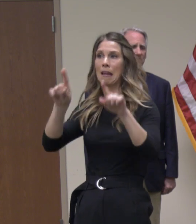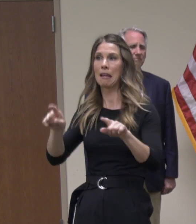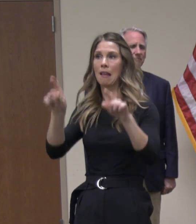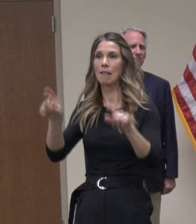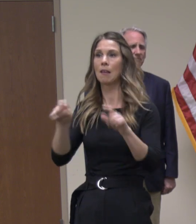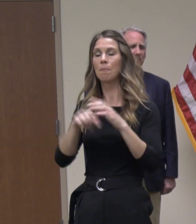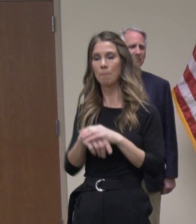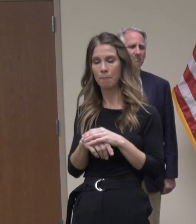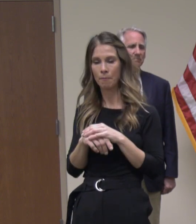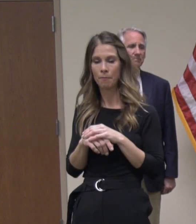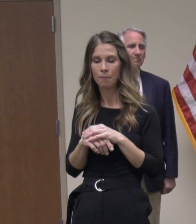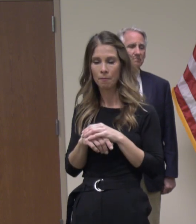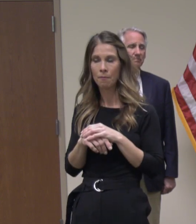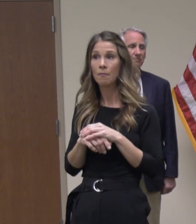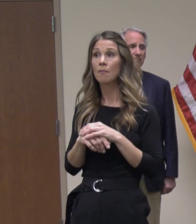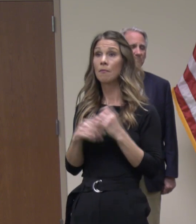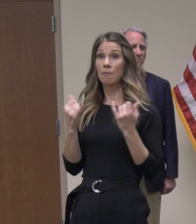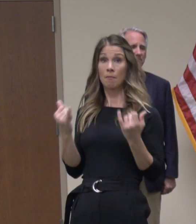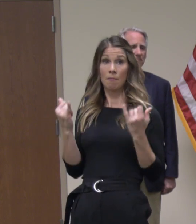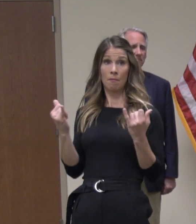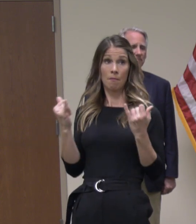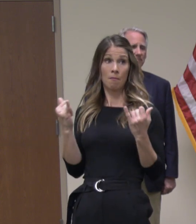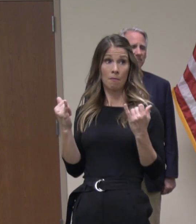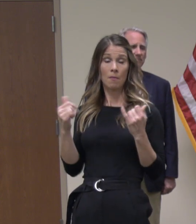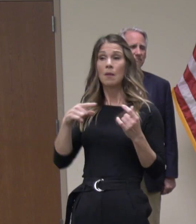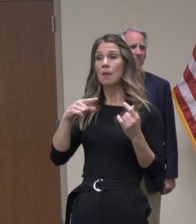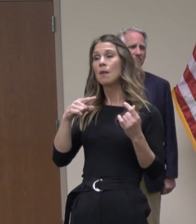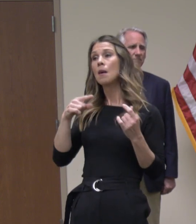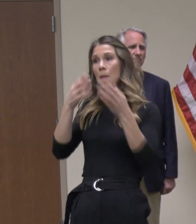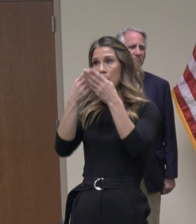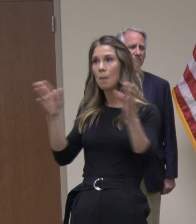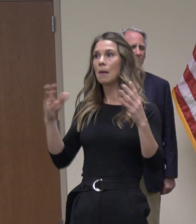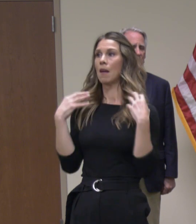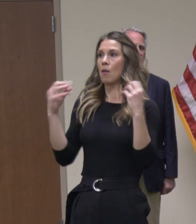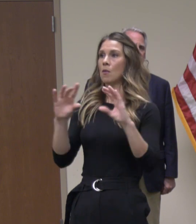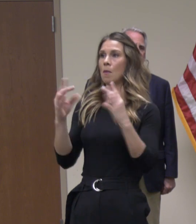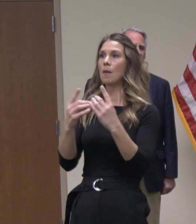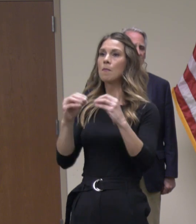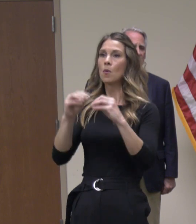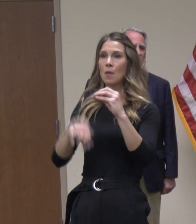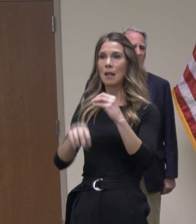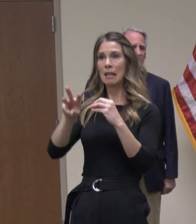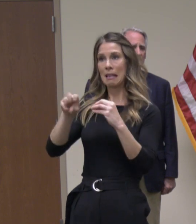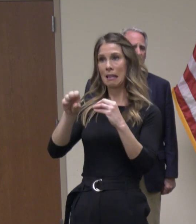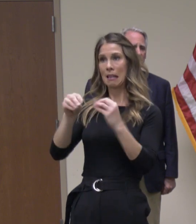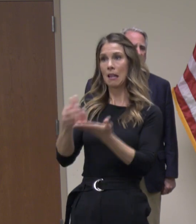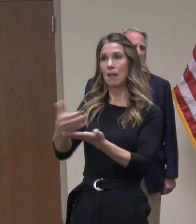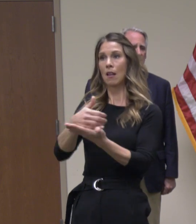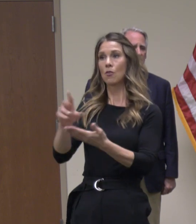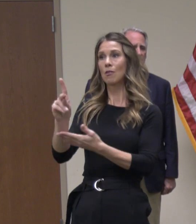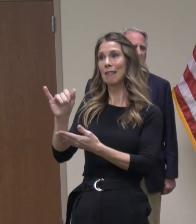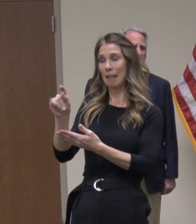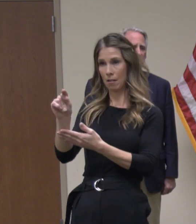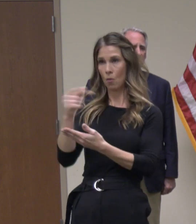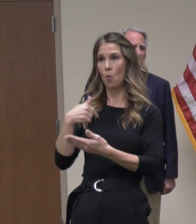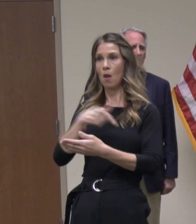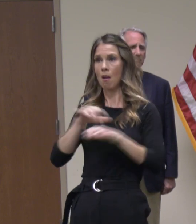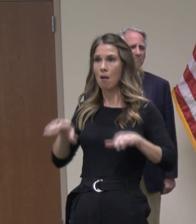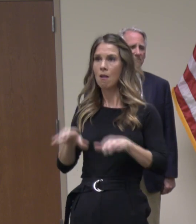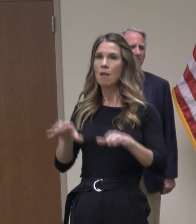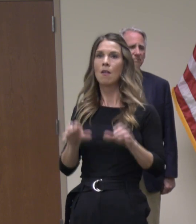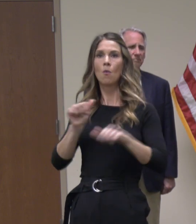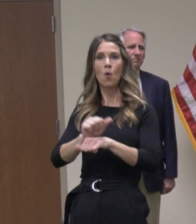COVID-19. At this time, our public health department has more than 60 collection kits, and we are actively working